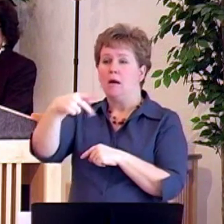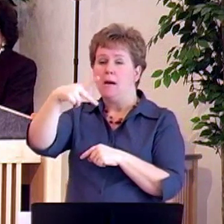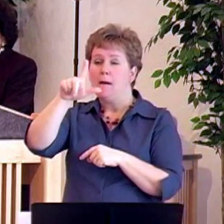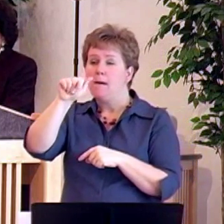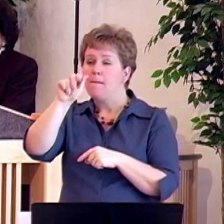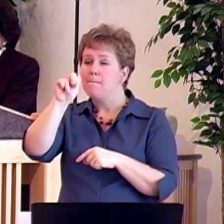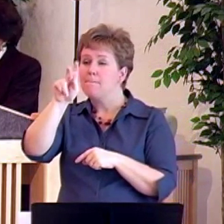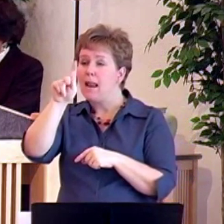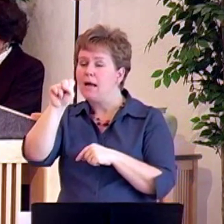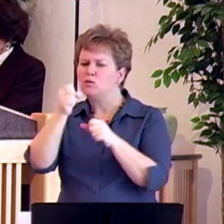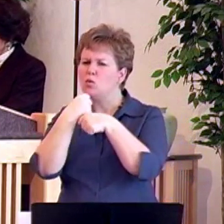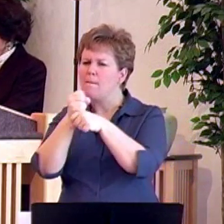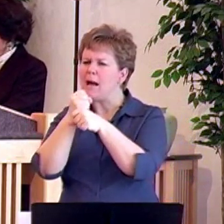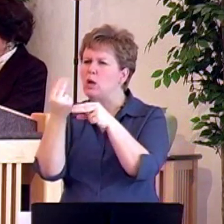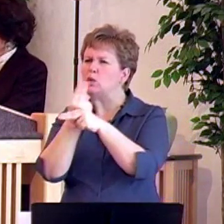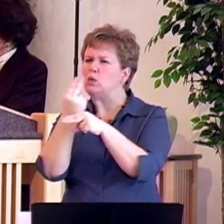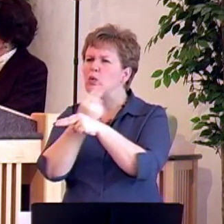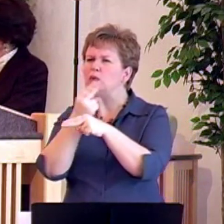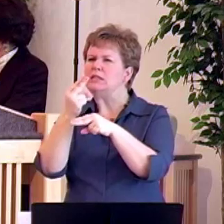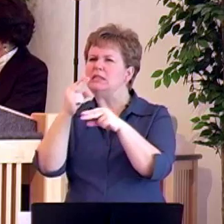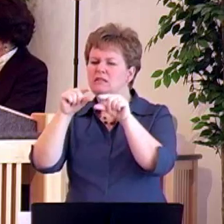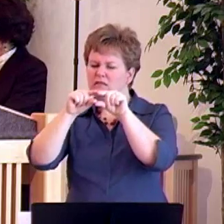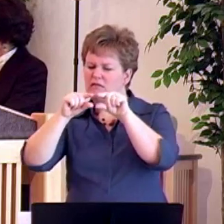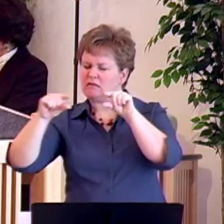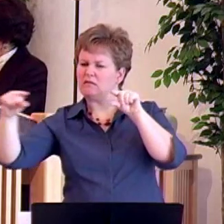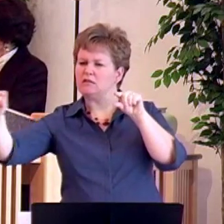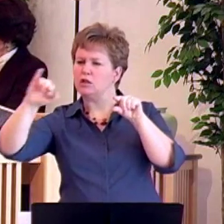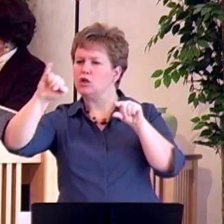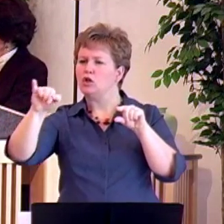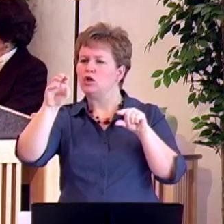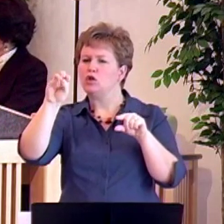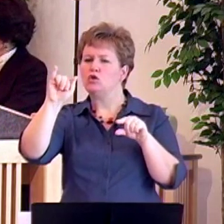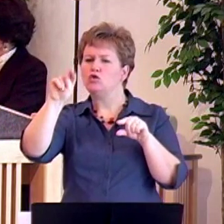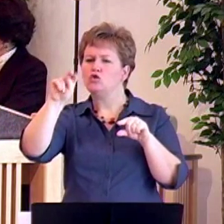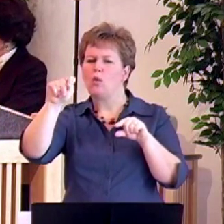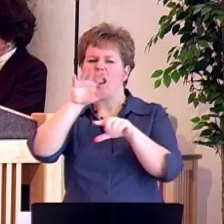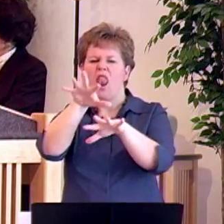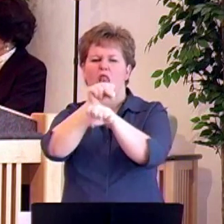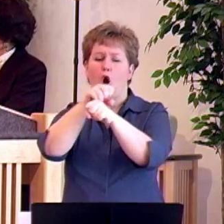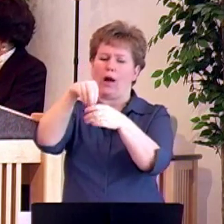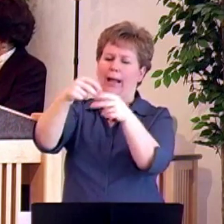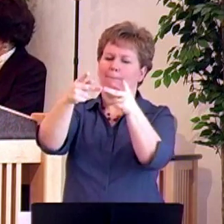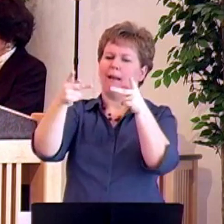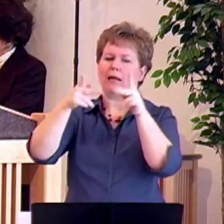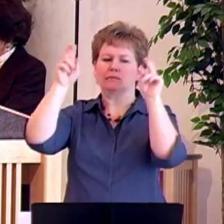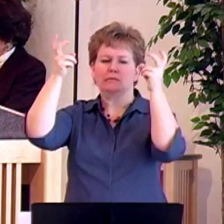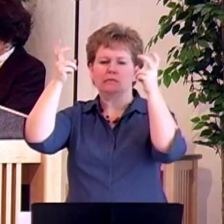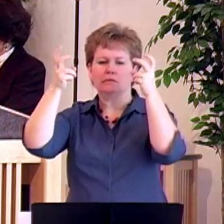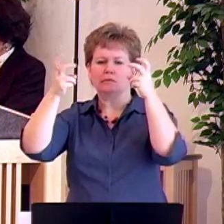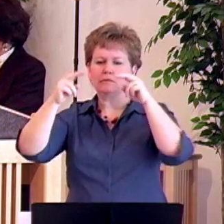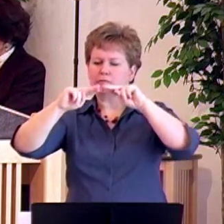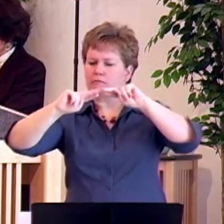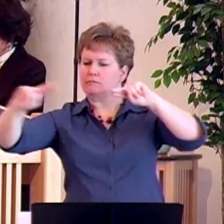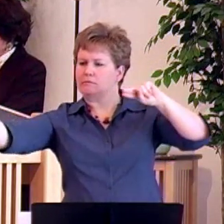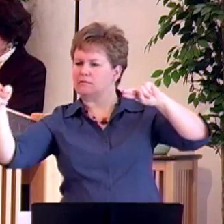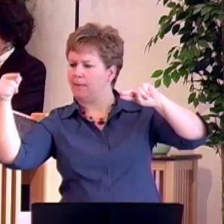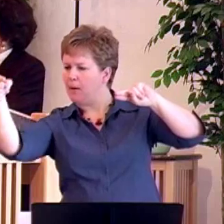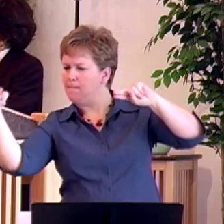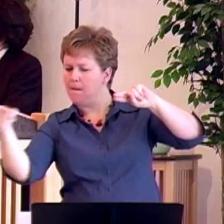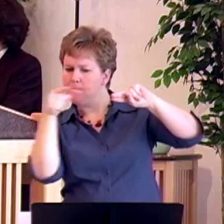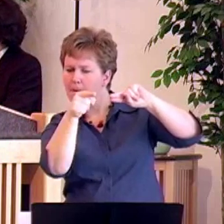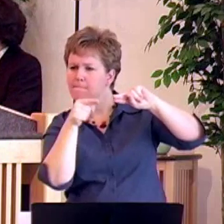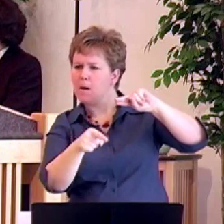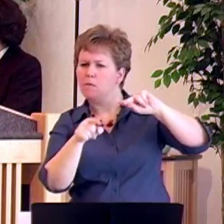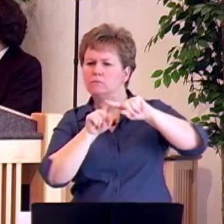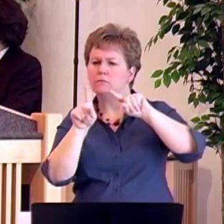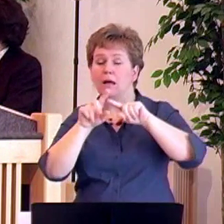were assembled using mortise and tenon joint, locked in place by the shaped pegs, and